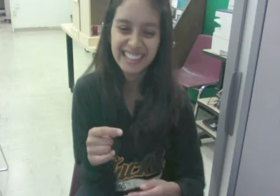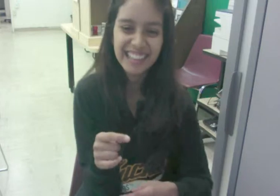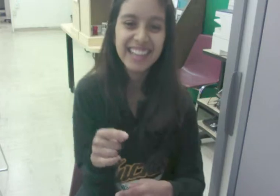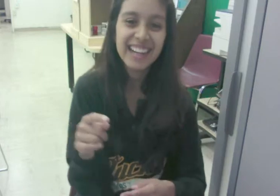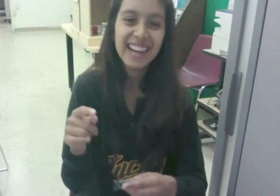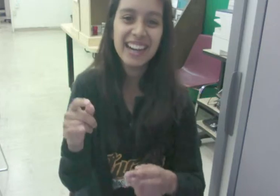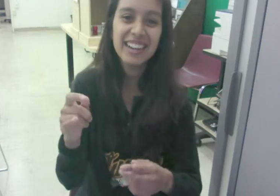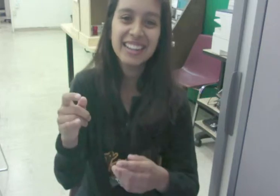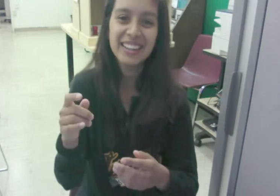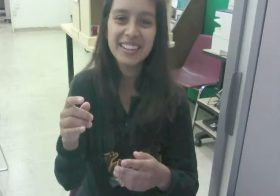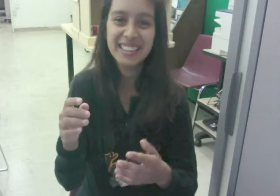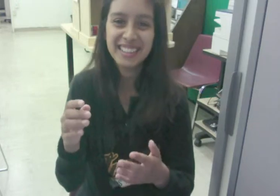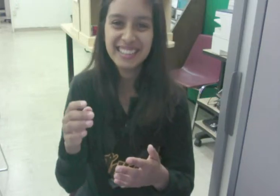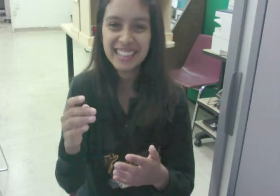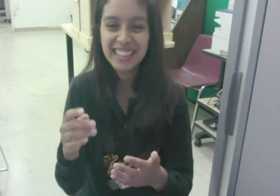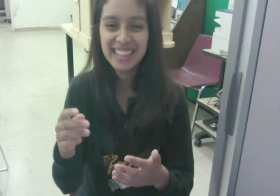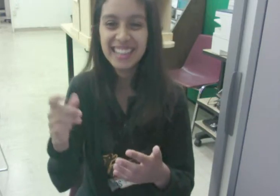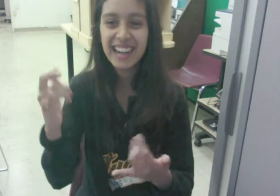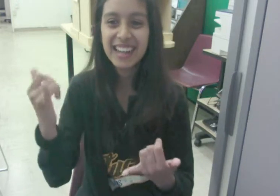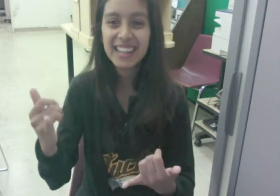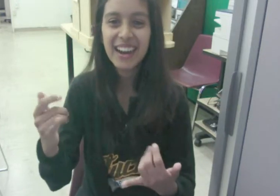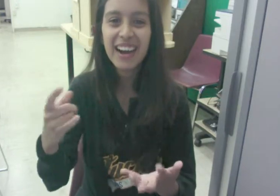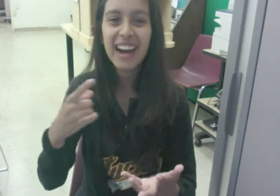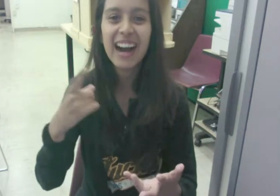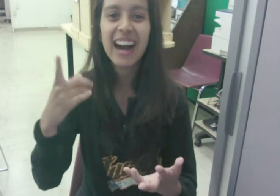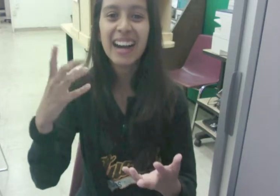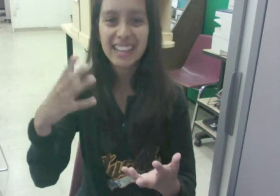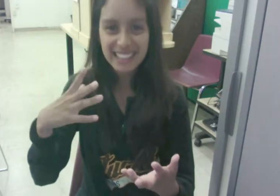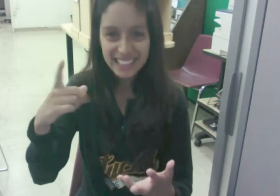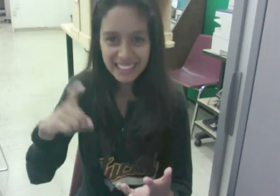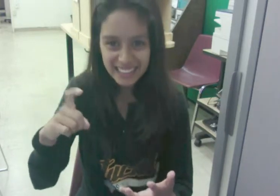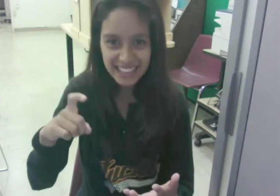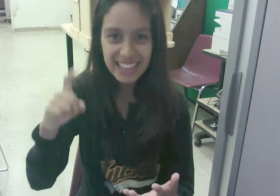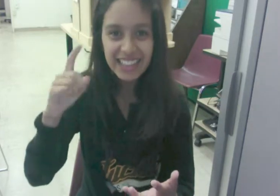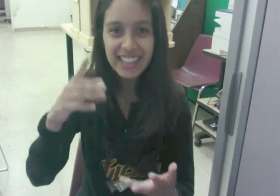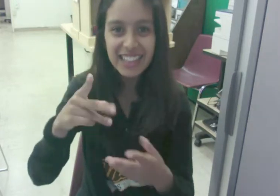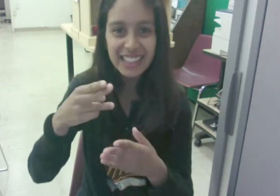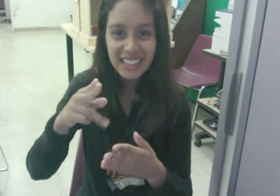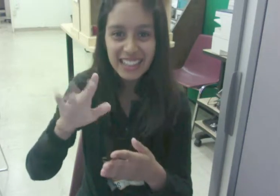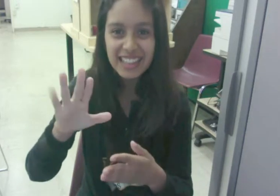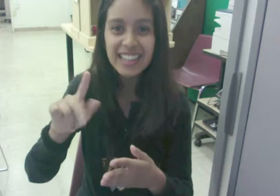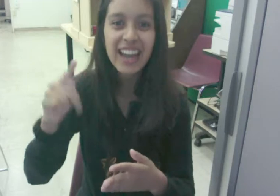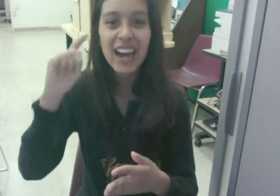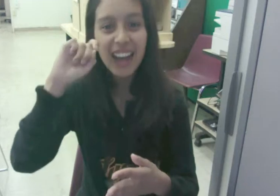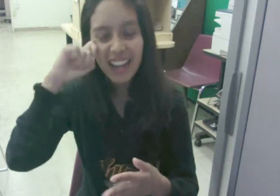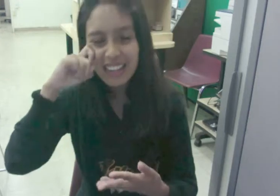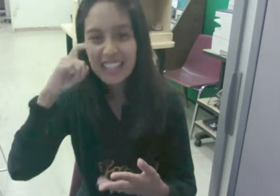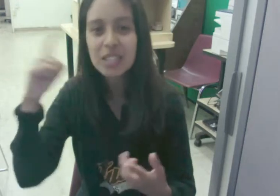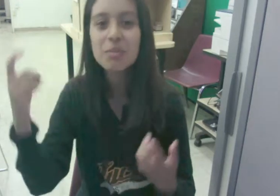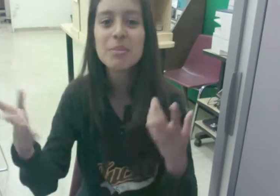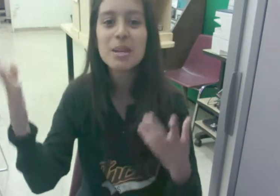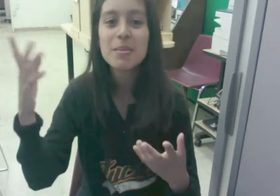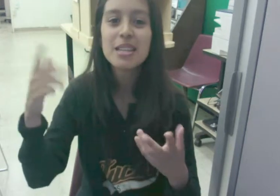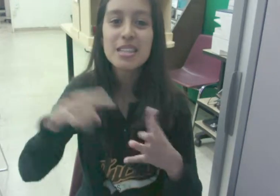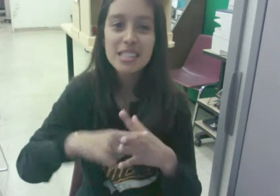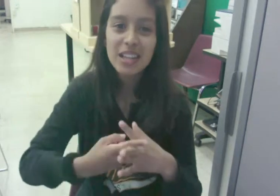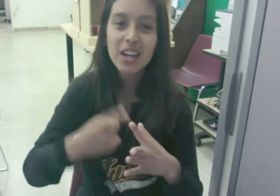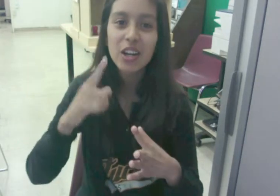I cut the onion into small pieces. And when you cut the onion, you might start crying. Then you cut the red pepper, and it's